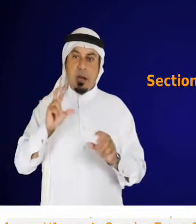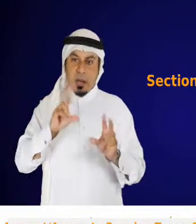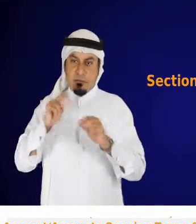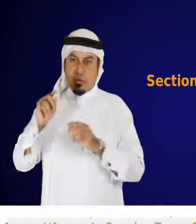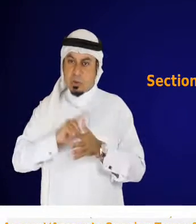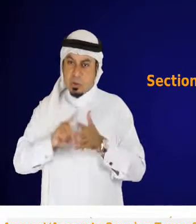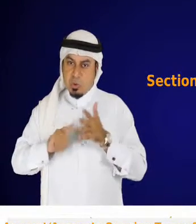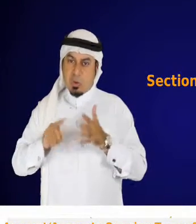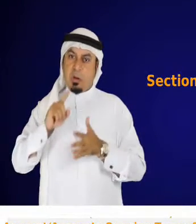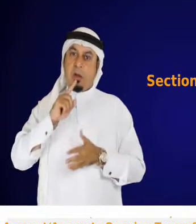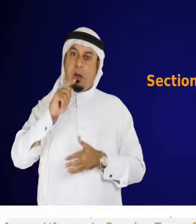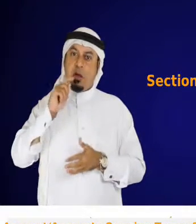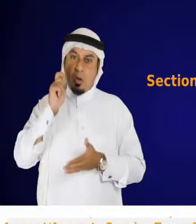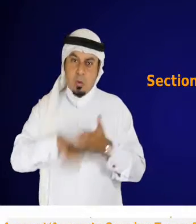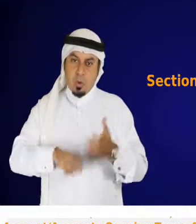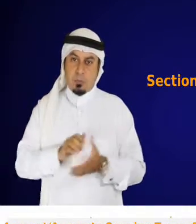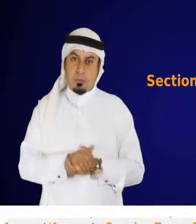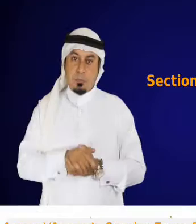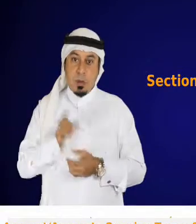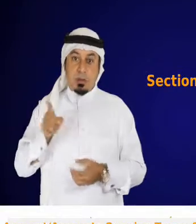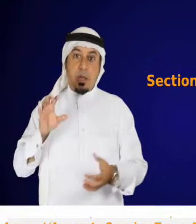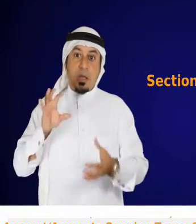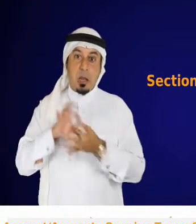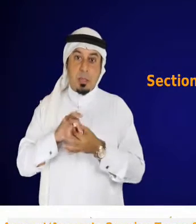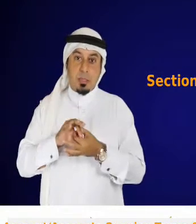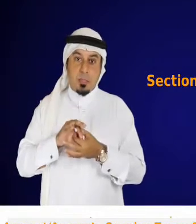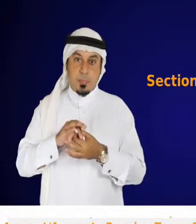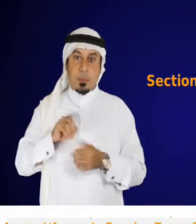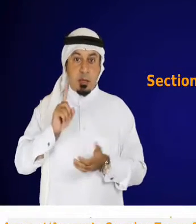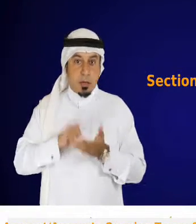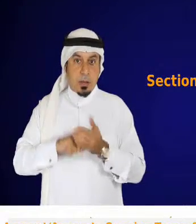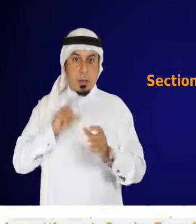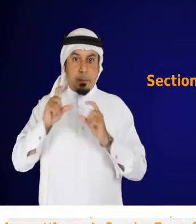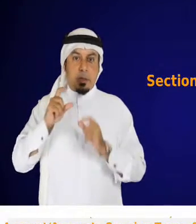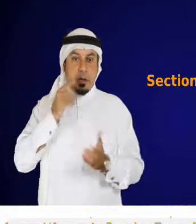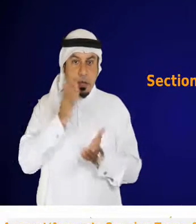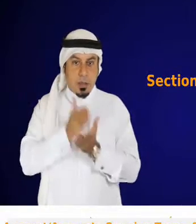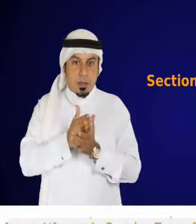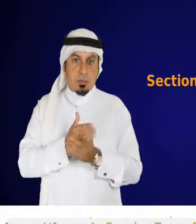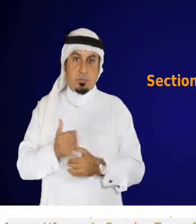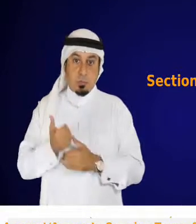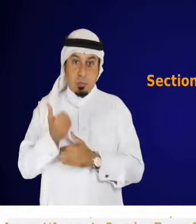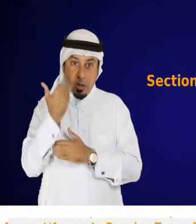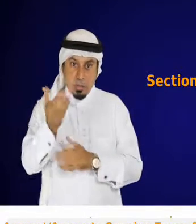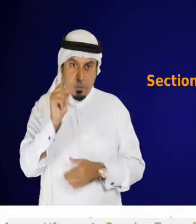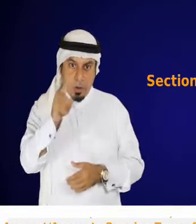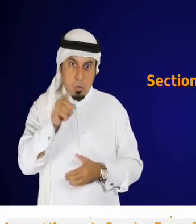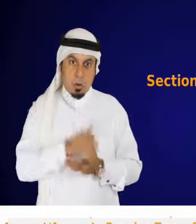hold lawful authority in advance to do so without requiring to sign additional account opening forms from the customer.